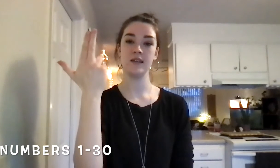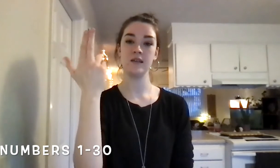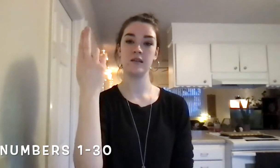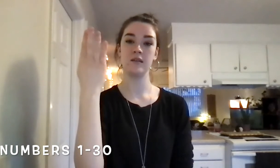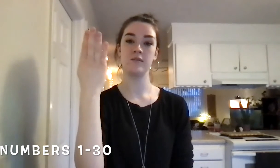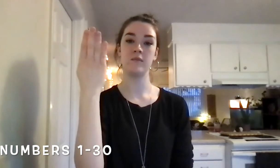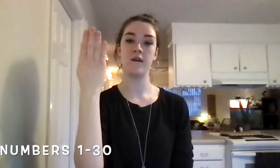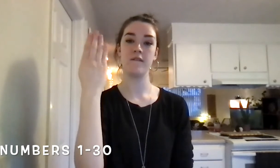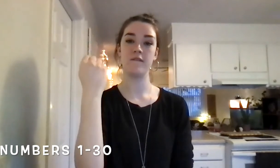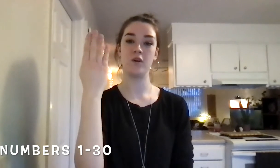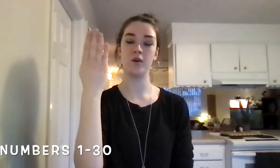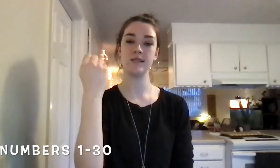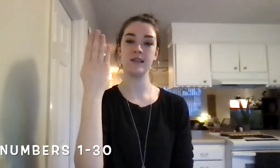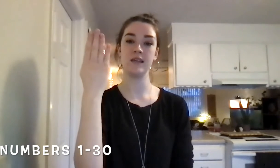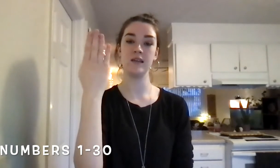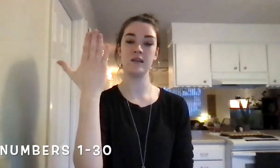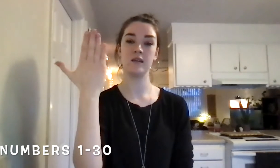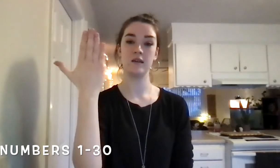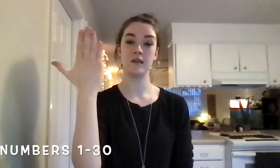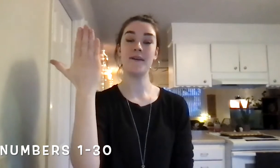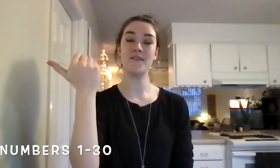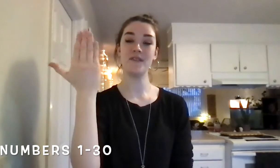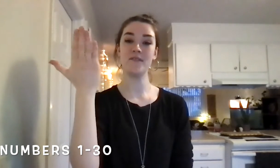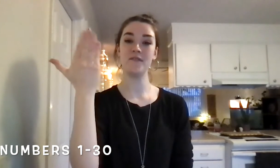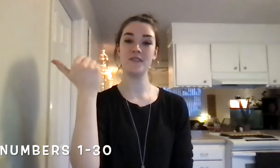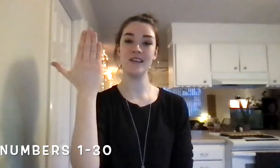13, 14, 15,